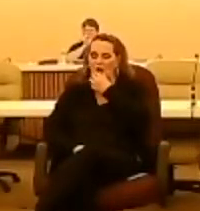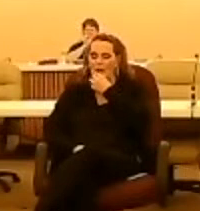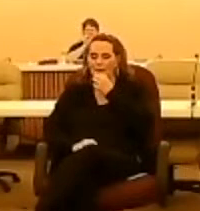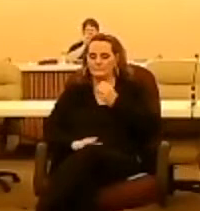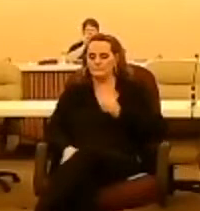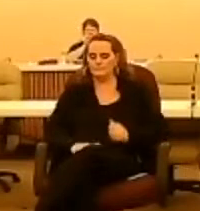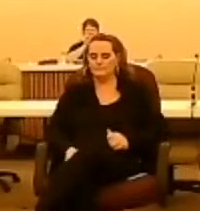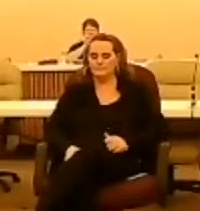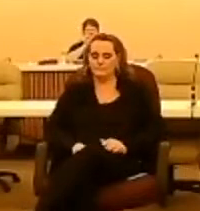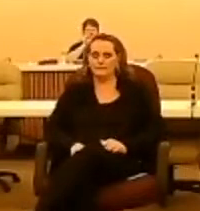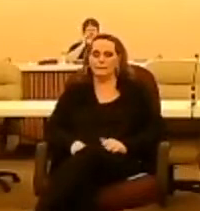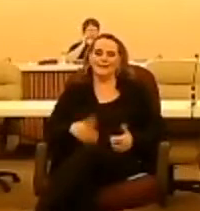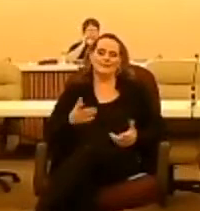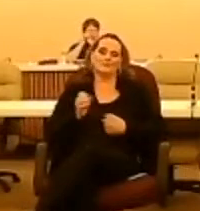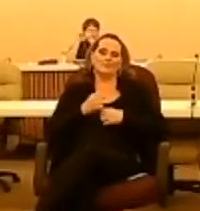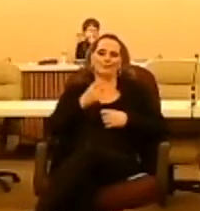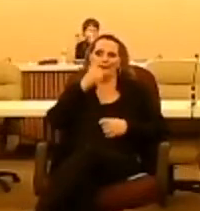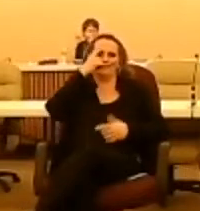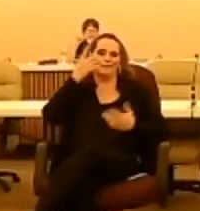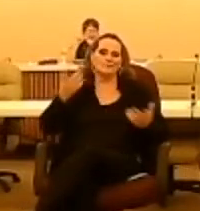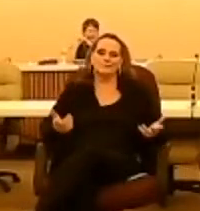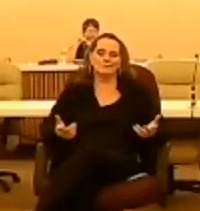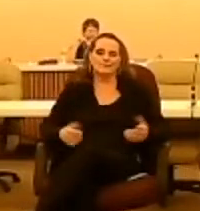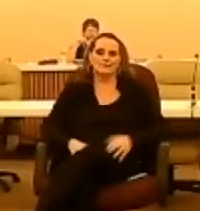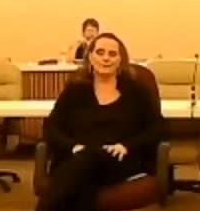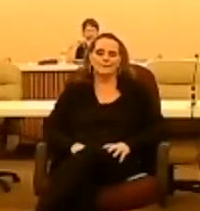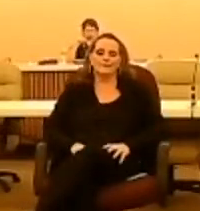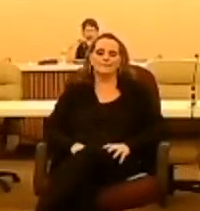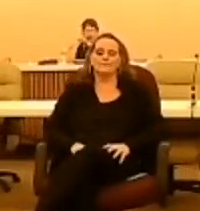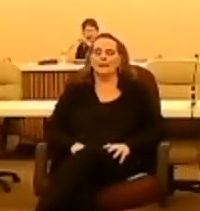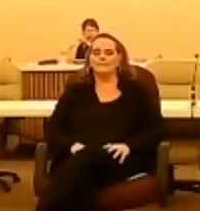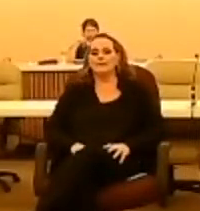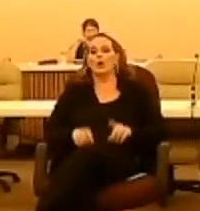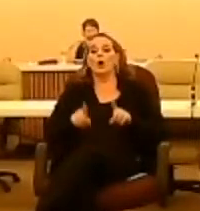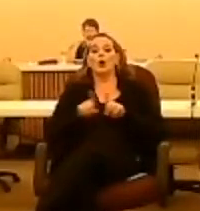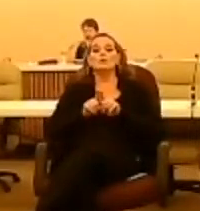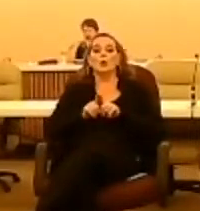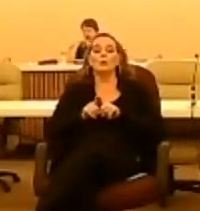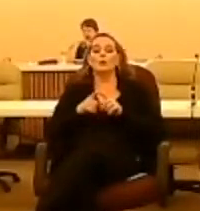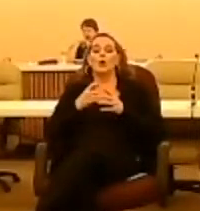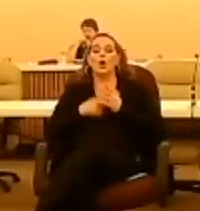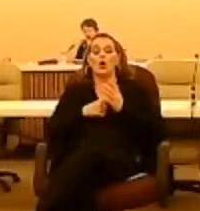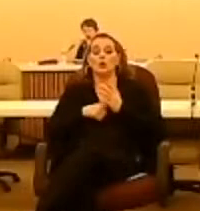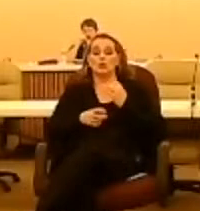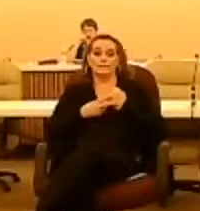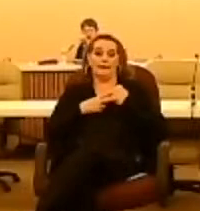It just made more sense to do it as one. There's some cost savings because it's one less